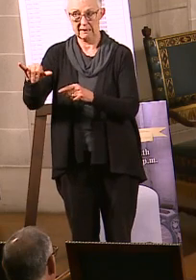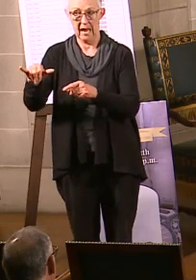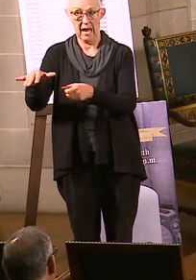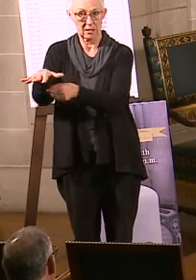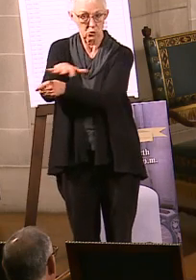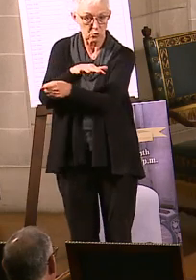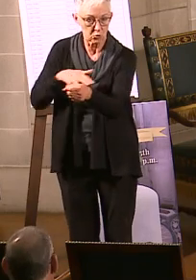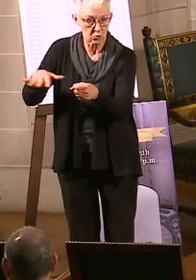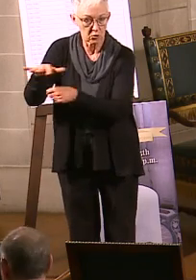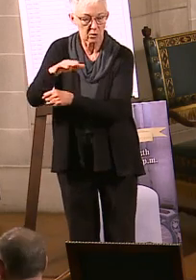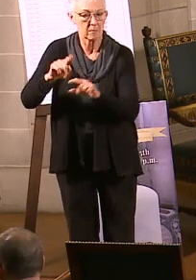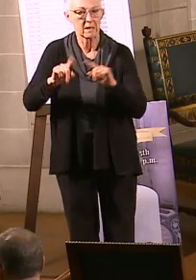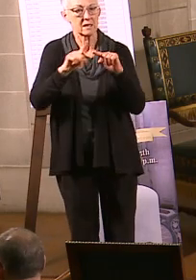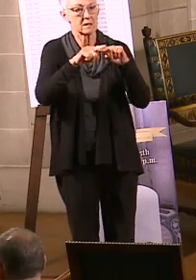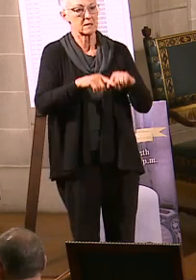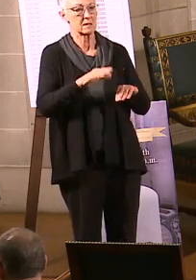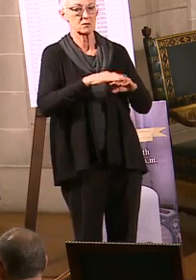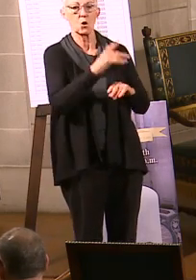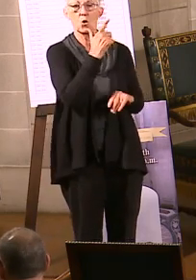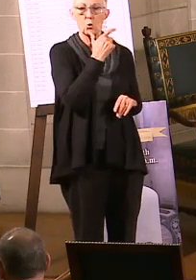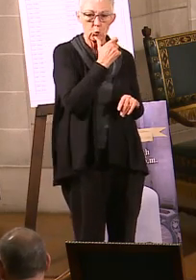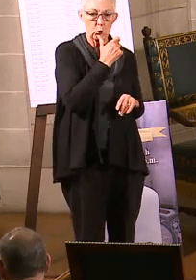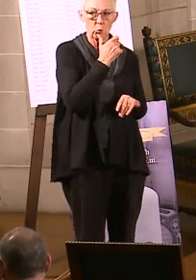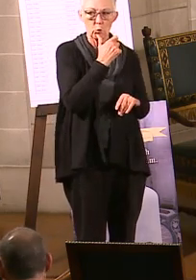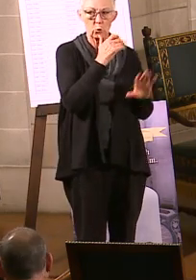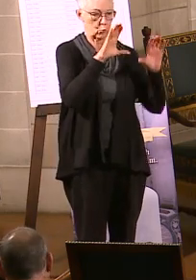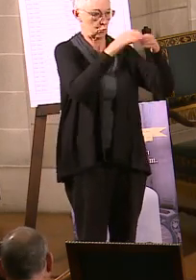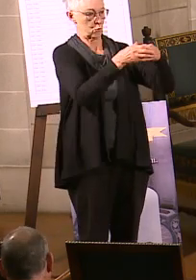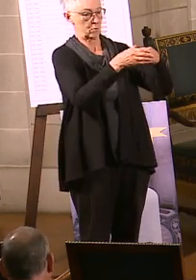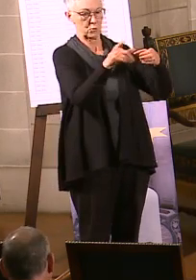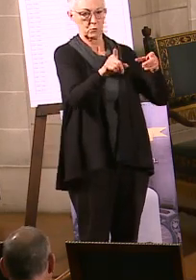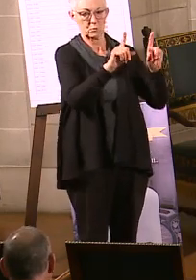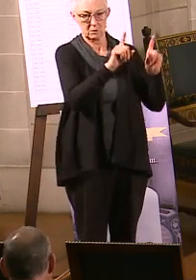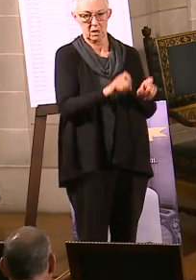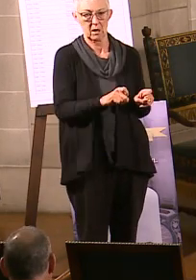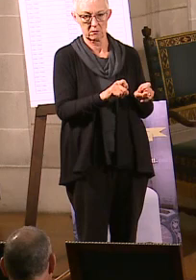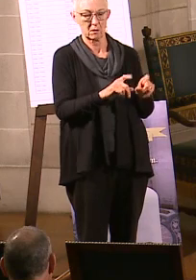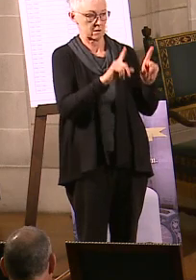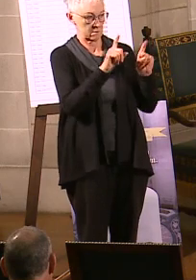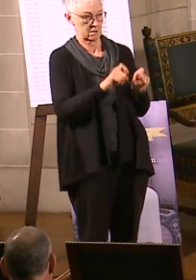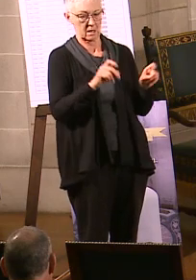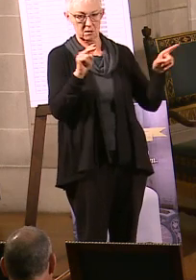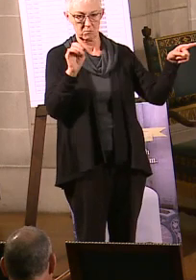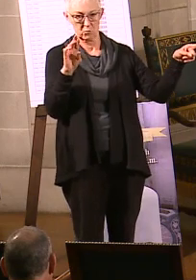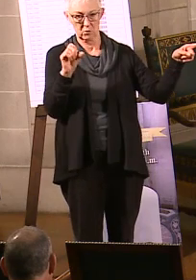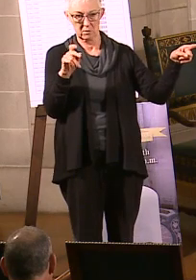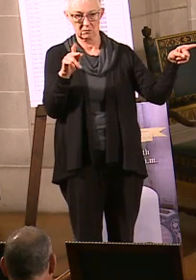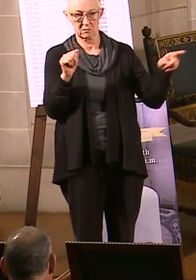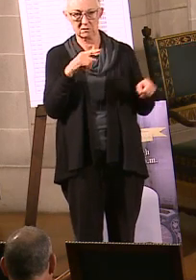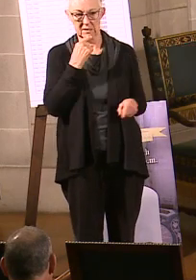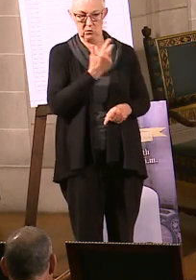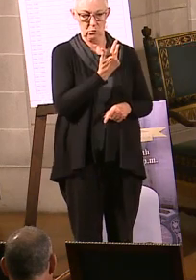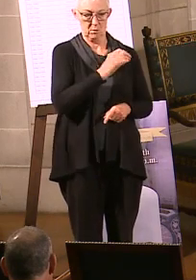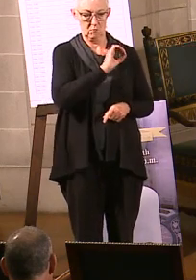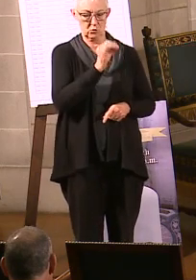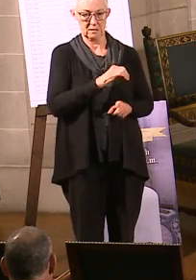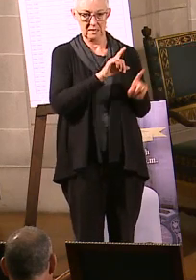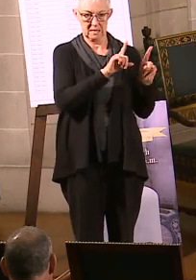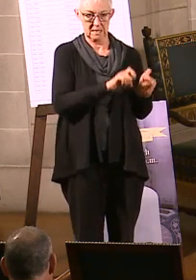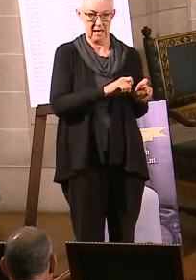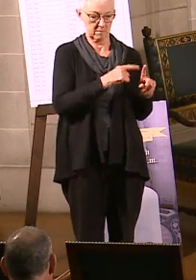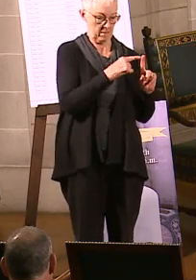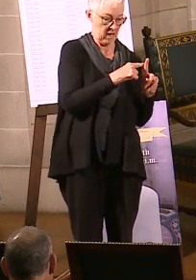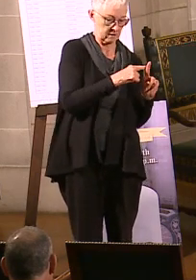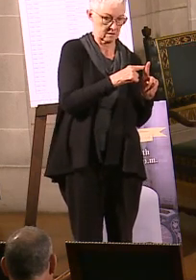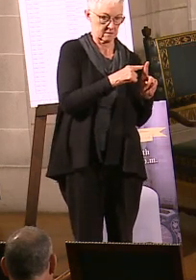who you test, you're going to get different testing positives. The Test Nebraska really demonstrates that with 3% of the people testing positive with the group of